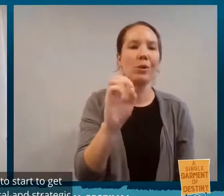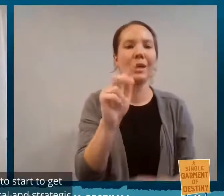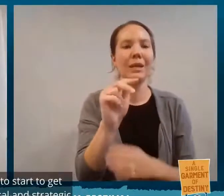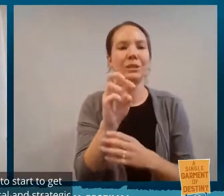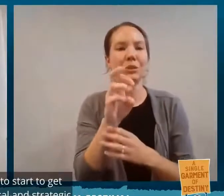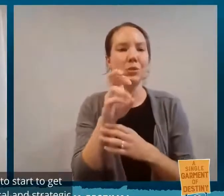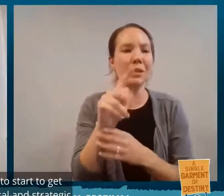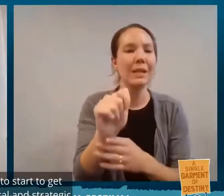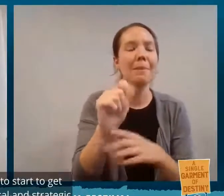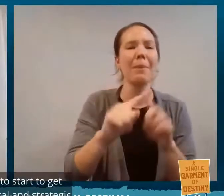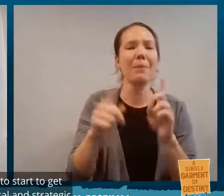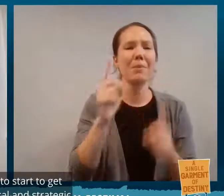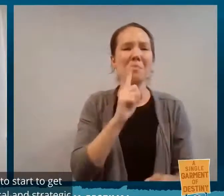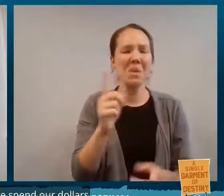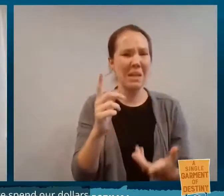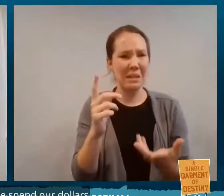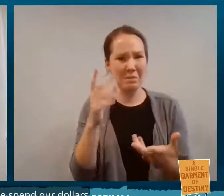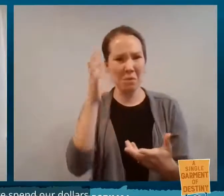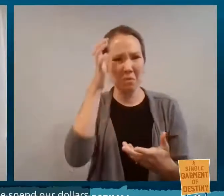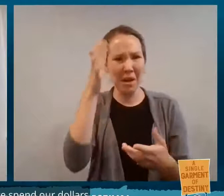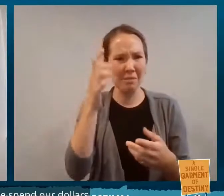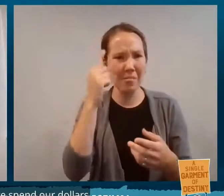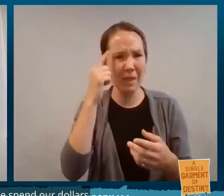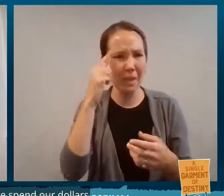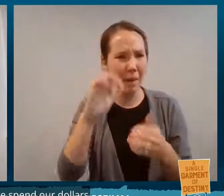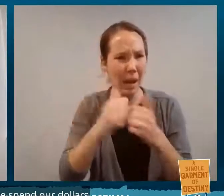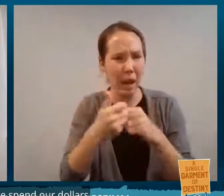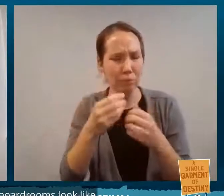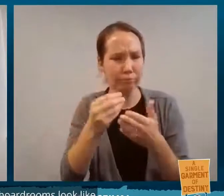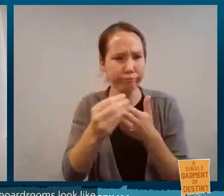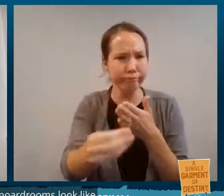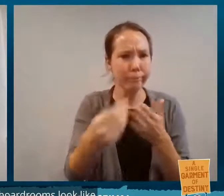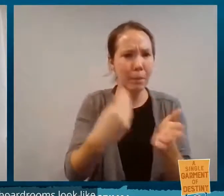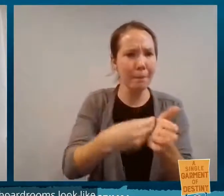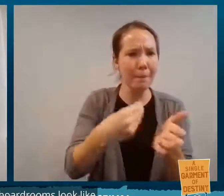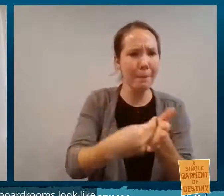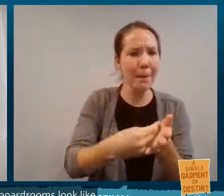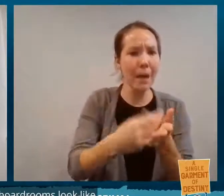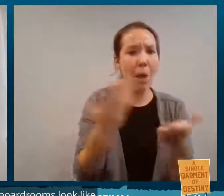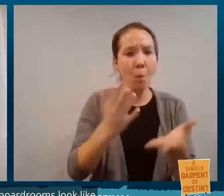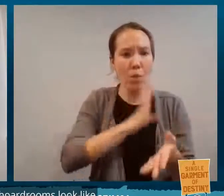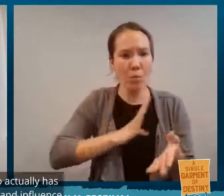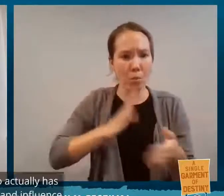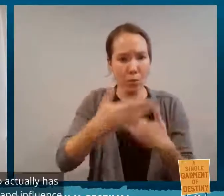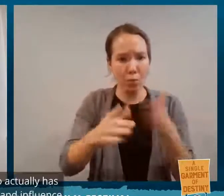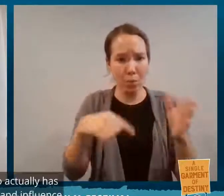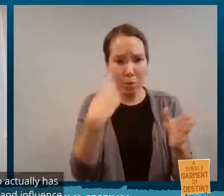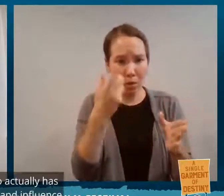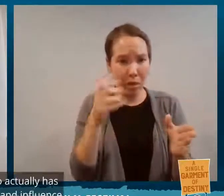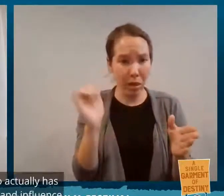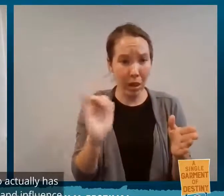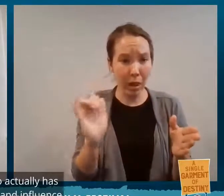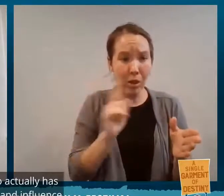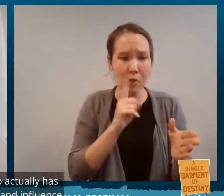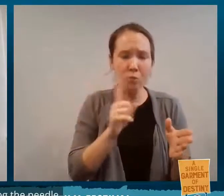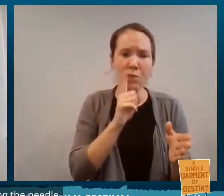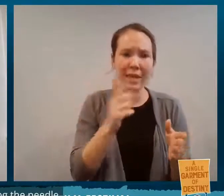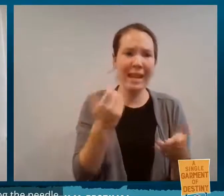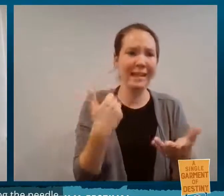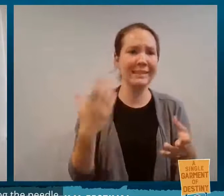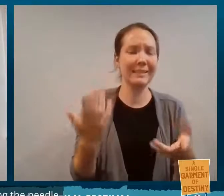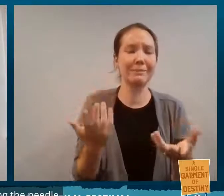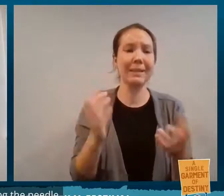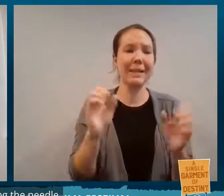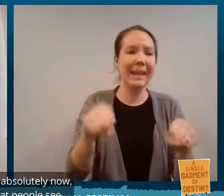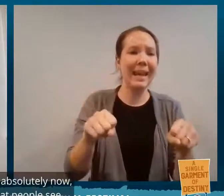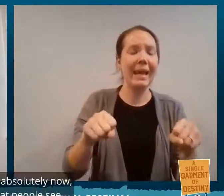start to get really tactical and strategic about where we spend our dollars and what those boardrooms look like and who actually has leverage and influence on moving